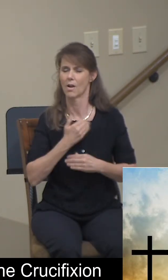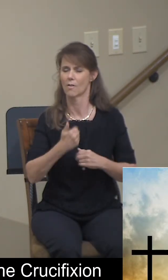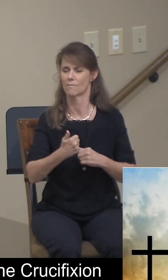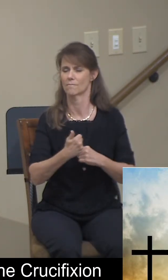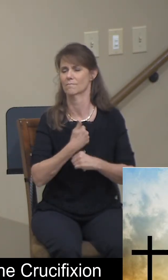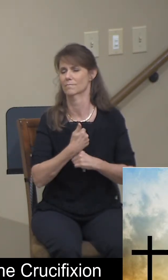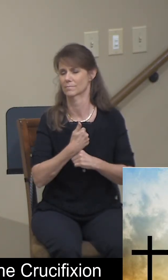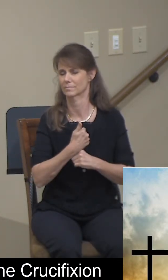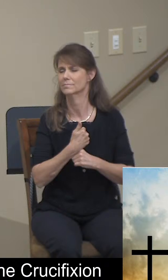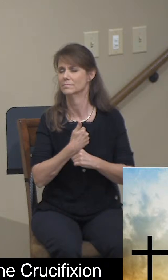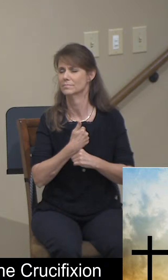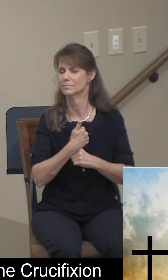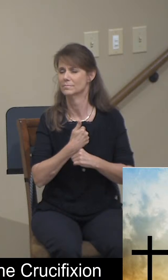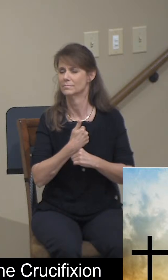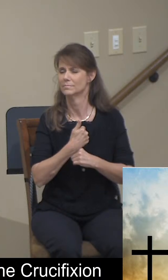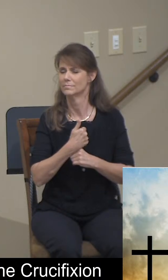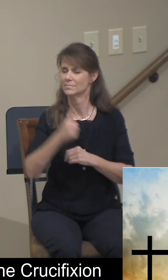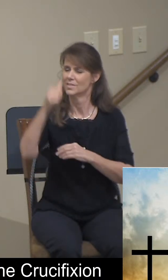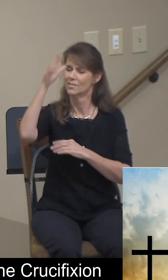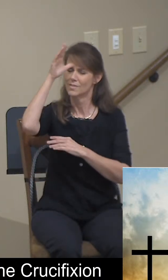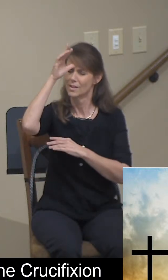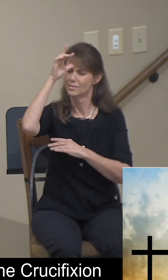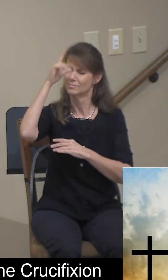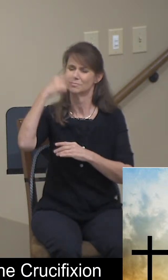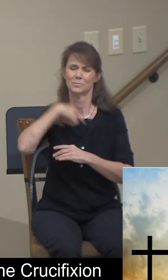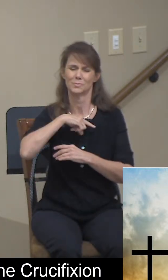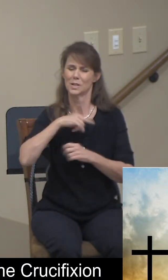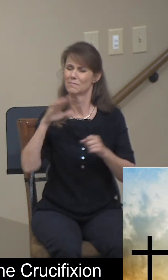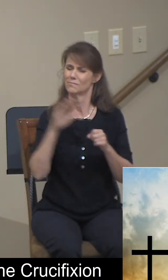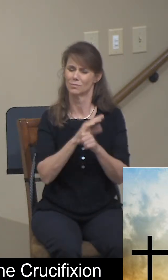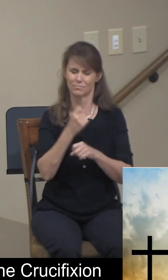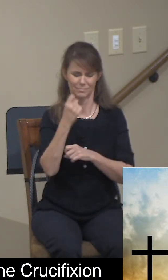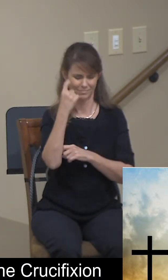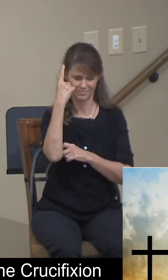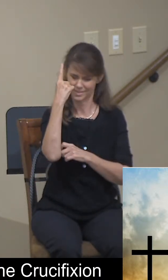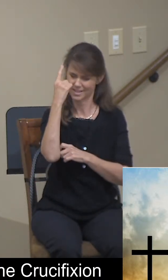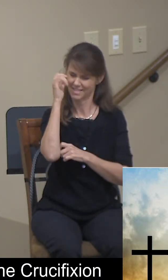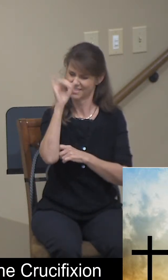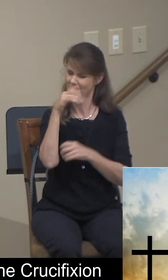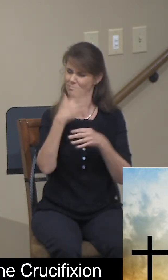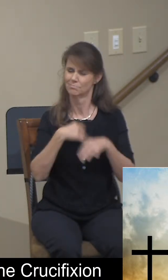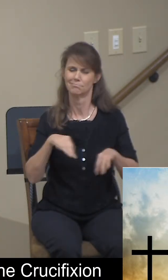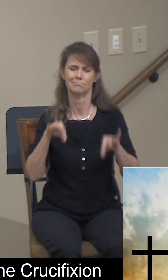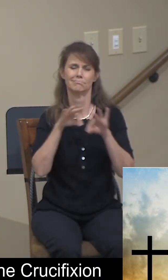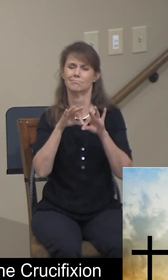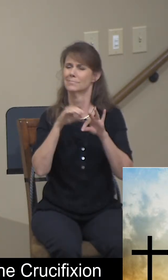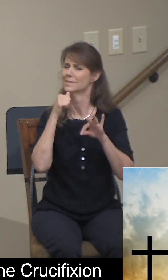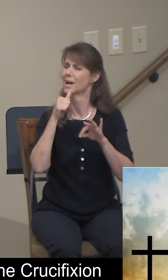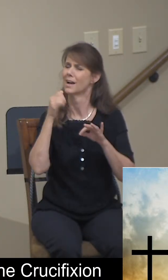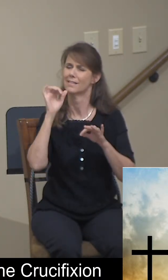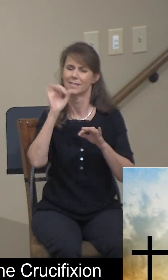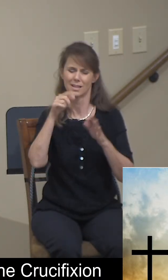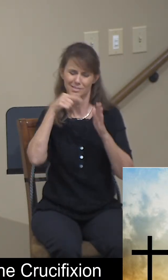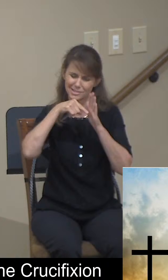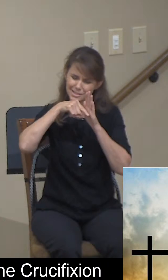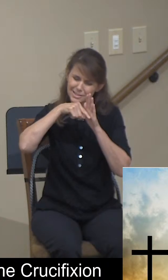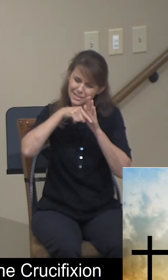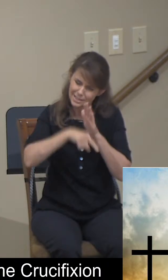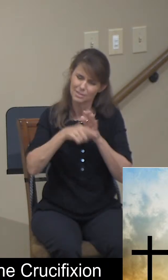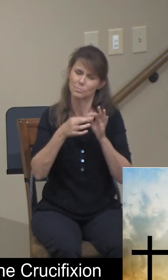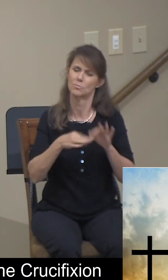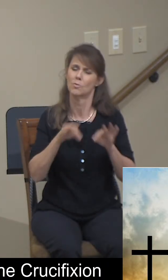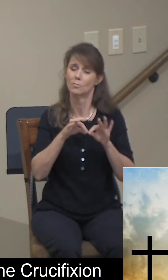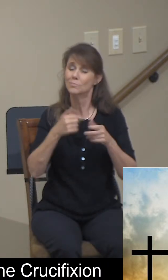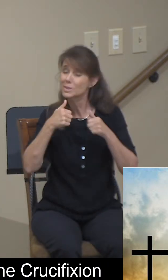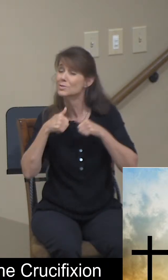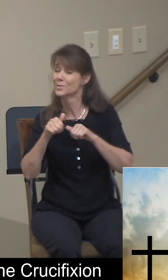don't fully grasp the importance, although we try. We don't fully understand the depths of the significance, although we try,